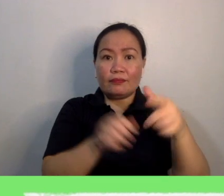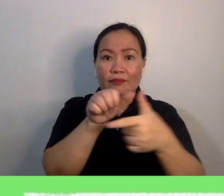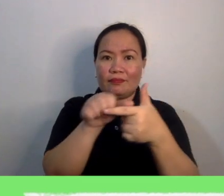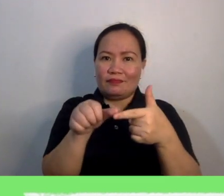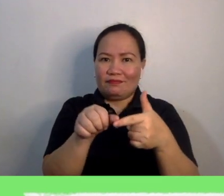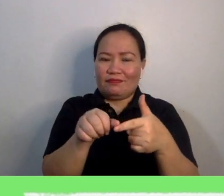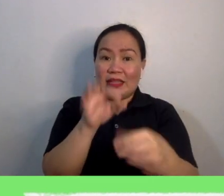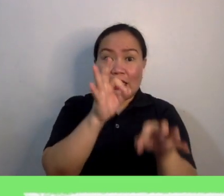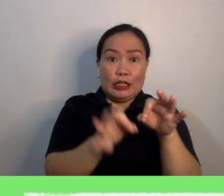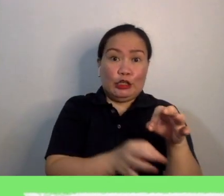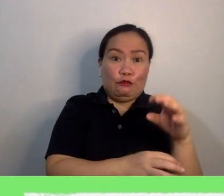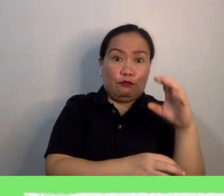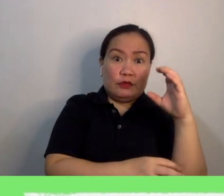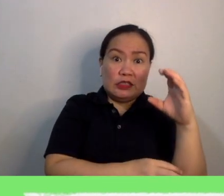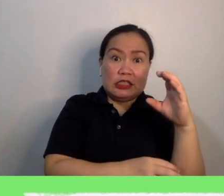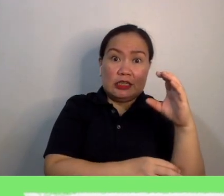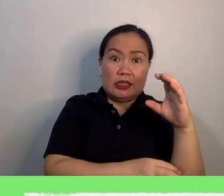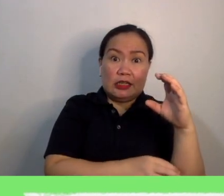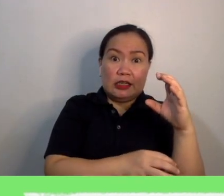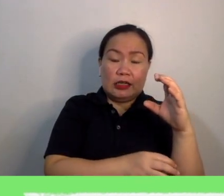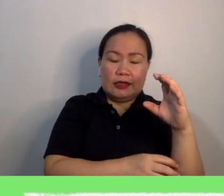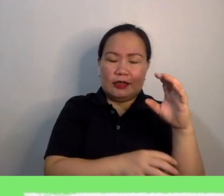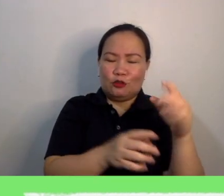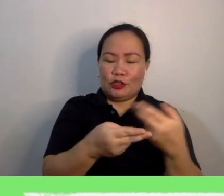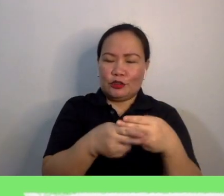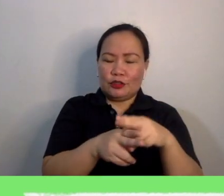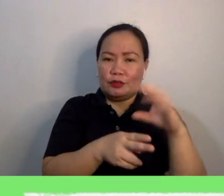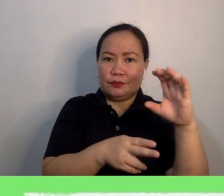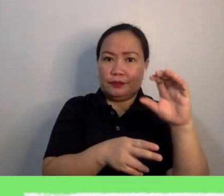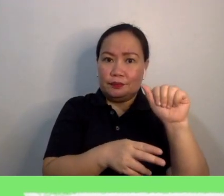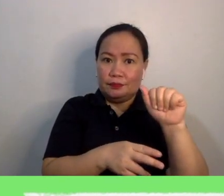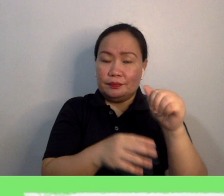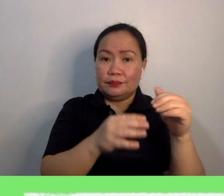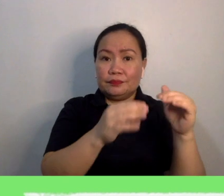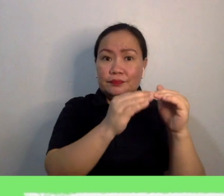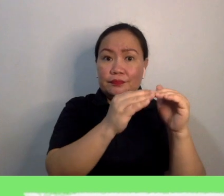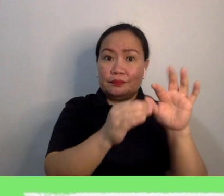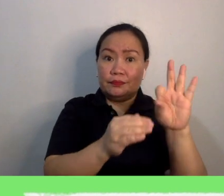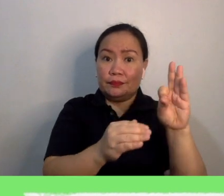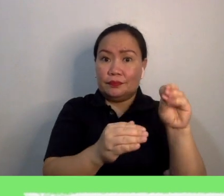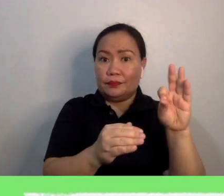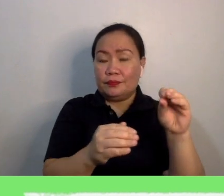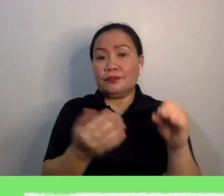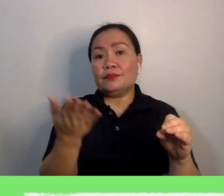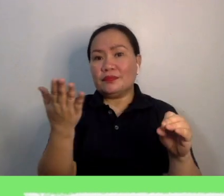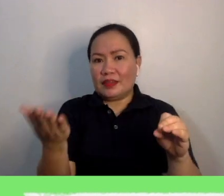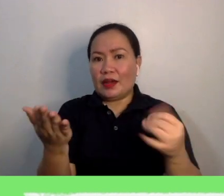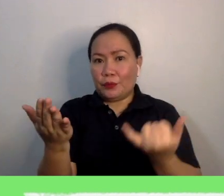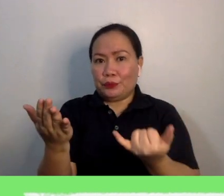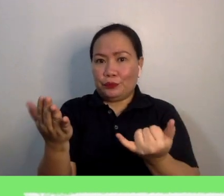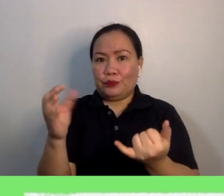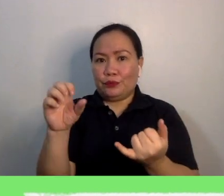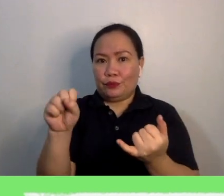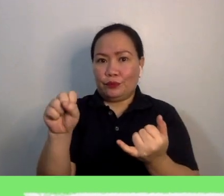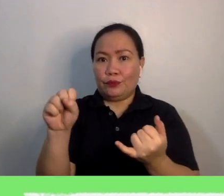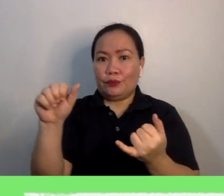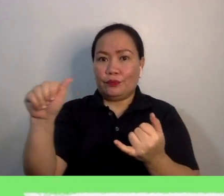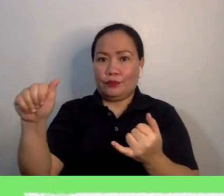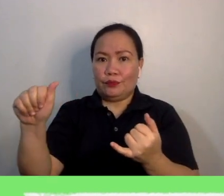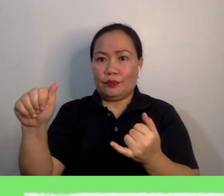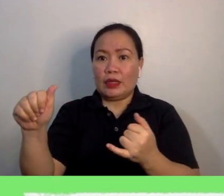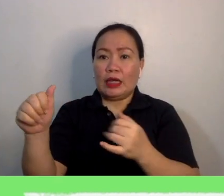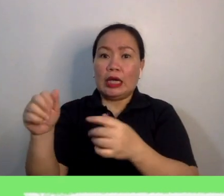supplementary po is 180. Okay? So, tatandaan lang na complementary is 90, supplementary is